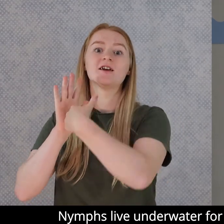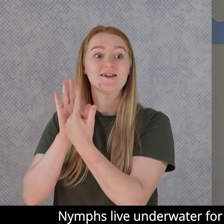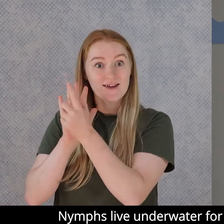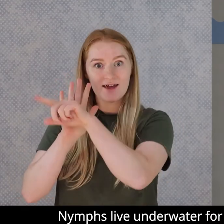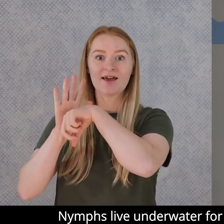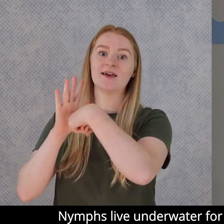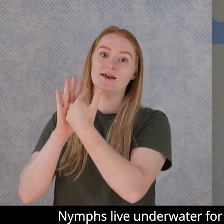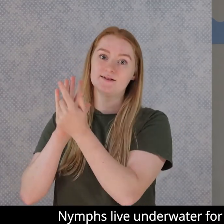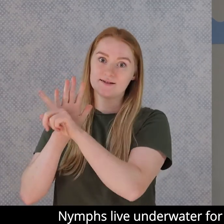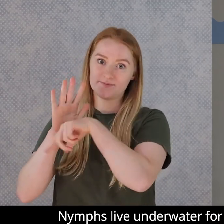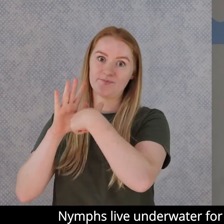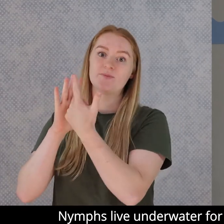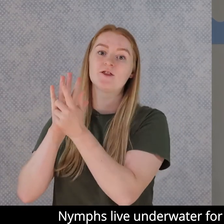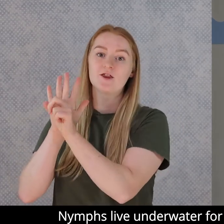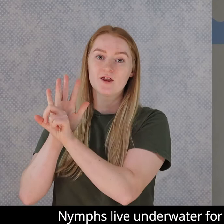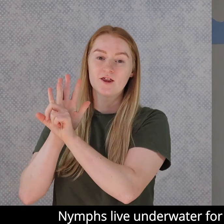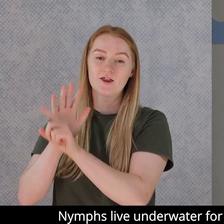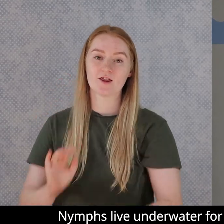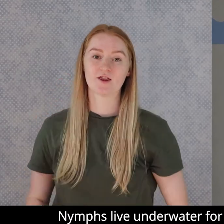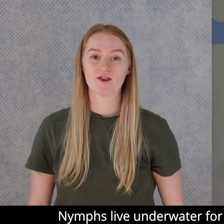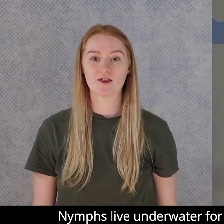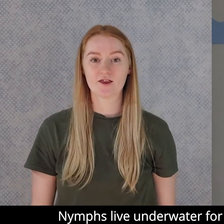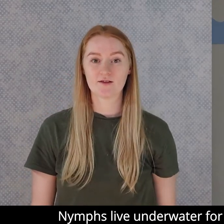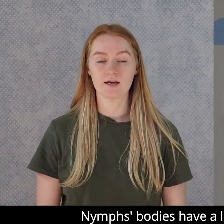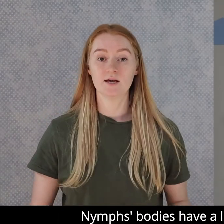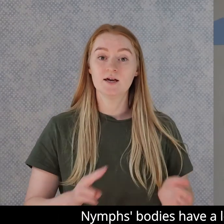even years.